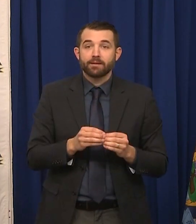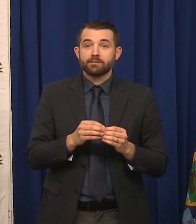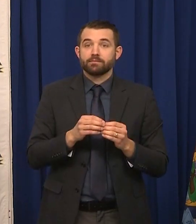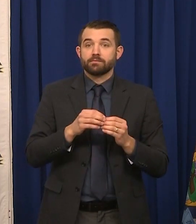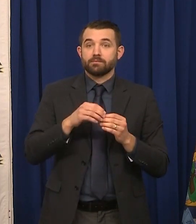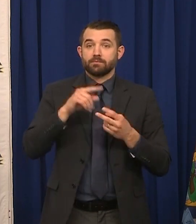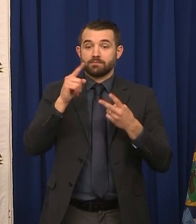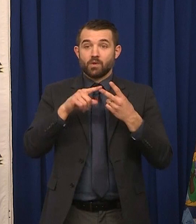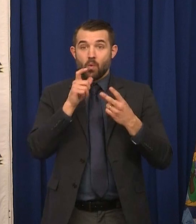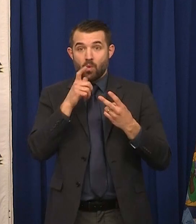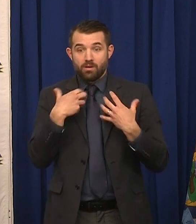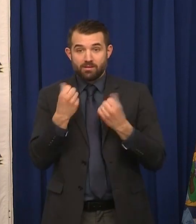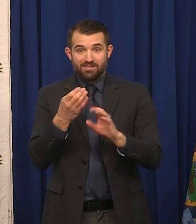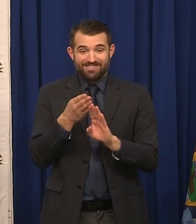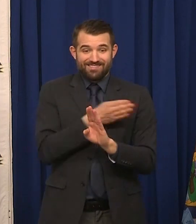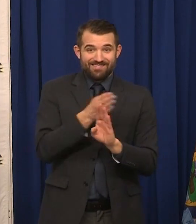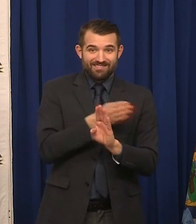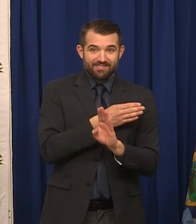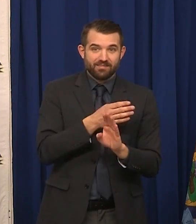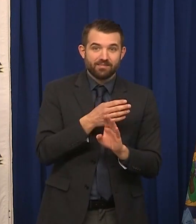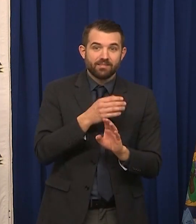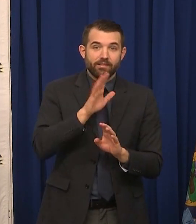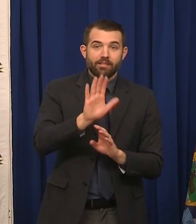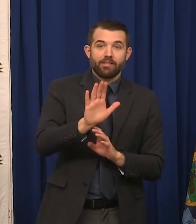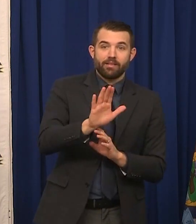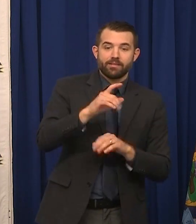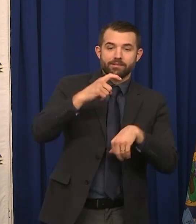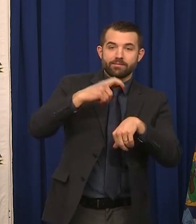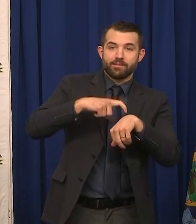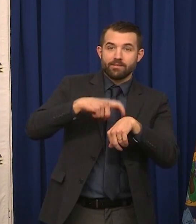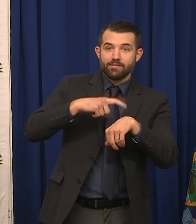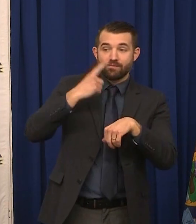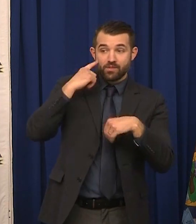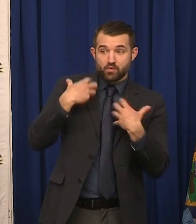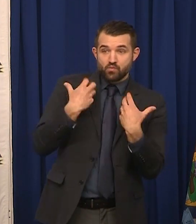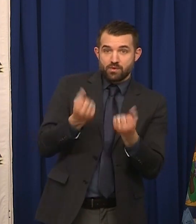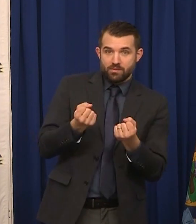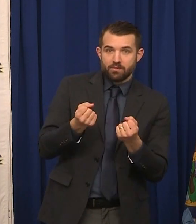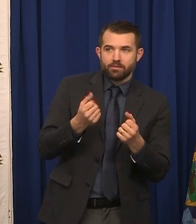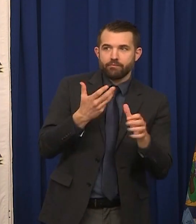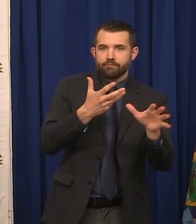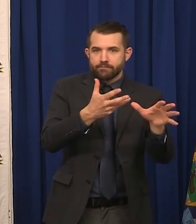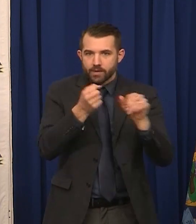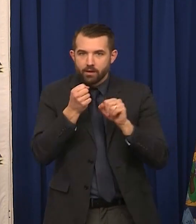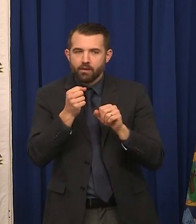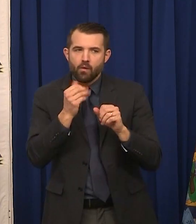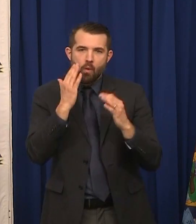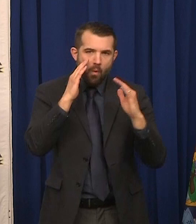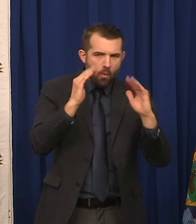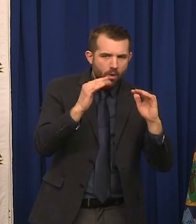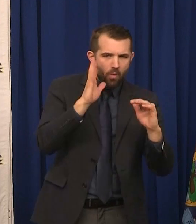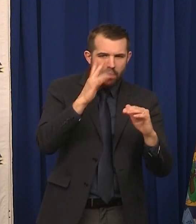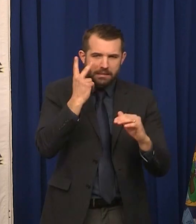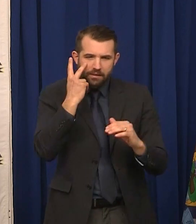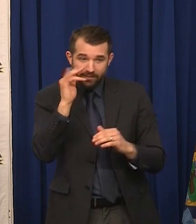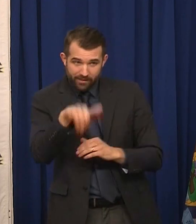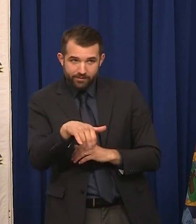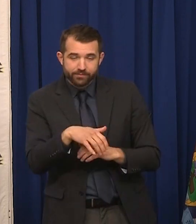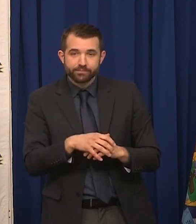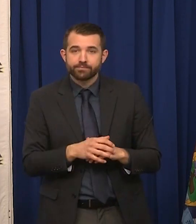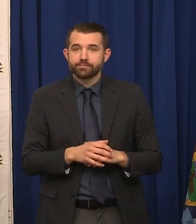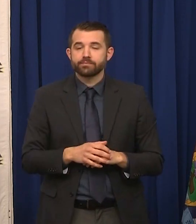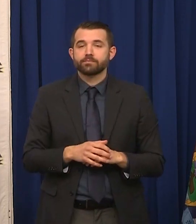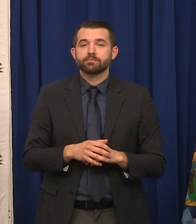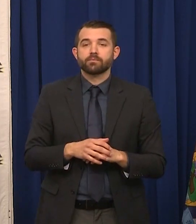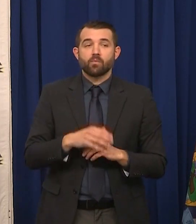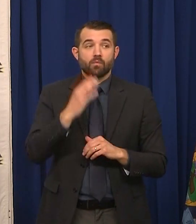health conditions, their rate of recovery is faster than folks who are older. The reason that's important is it means that those folks